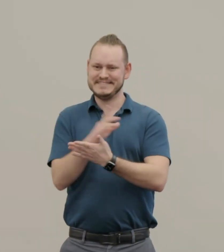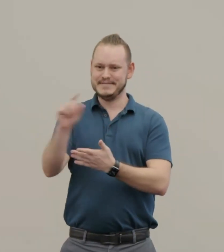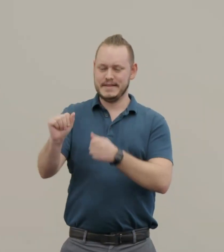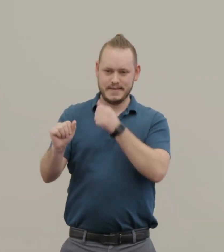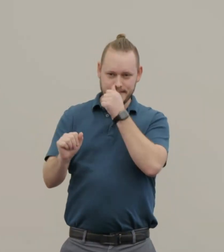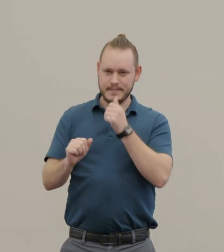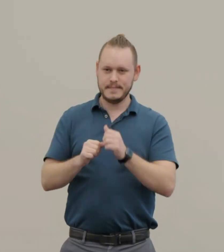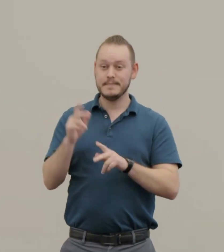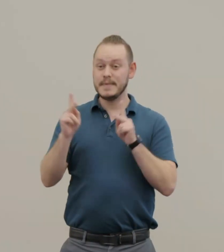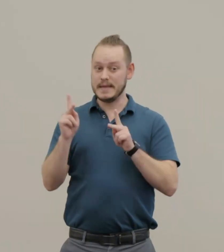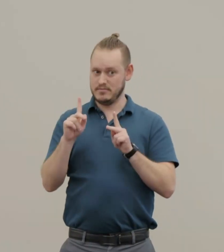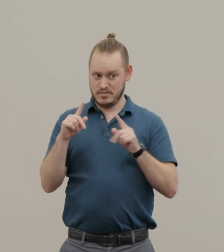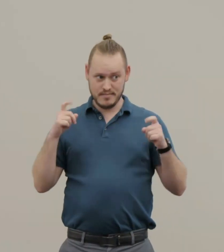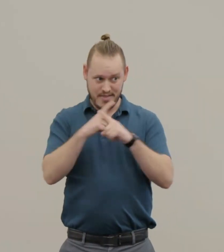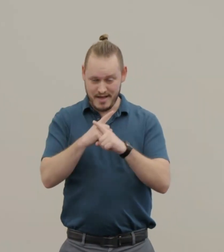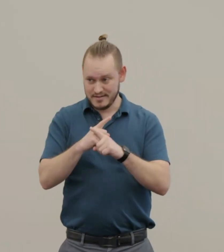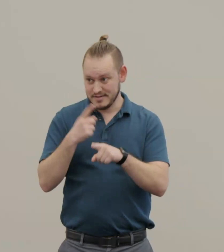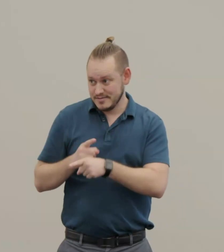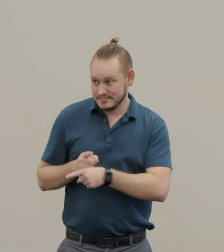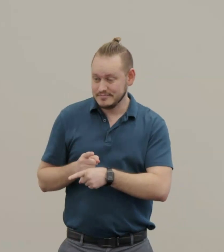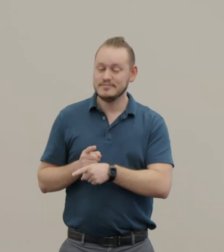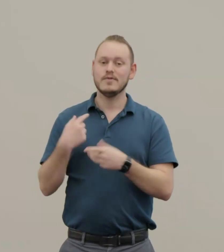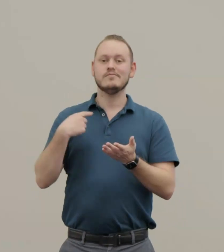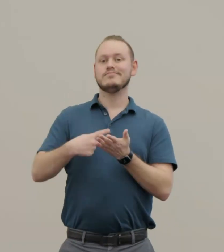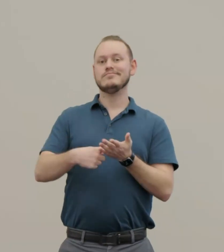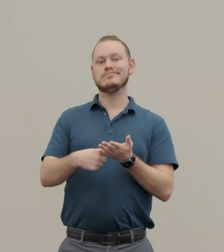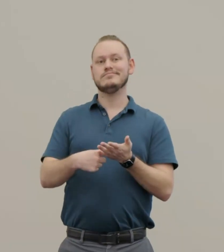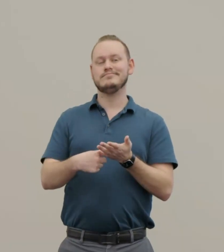complex, right? So we're talking about